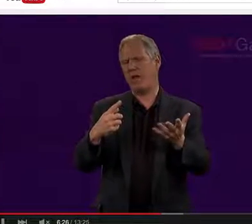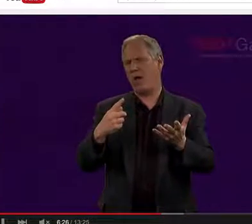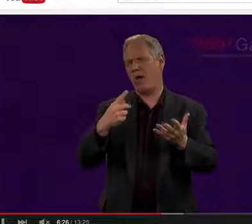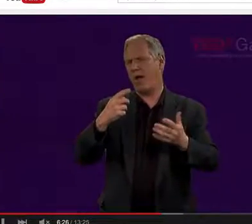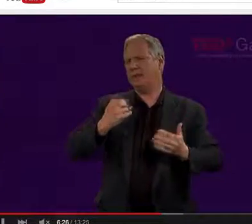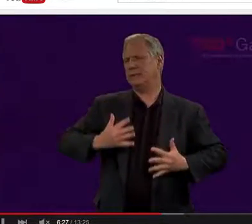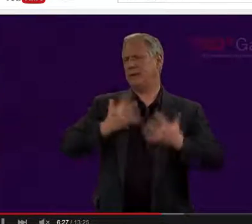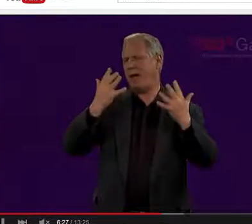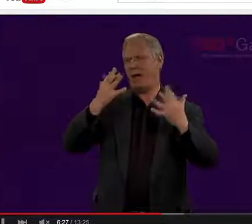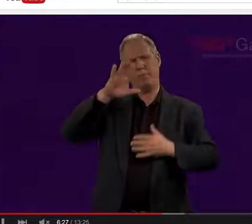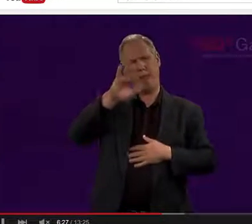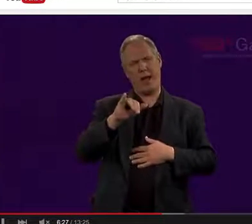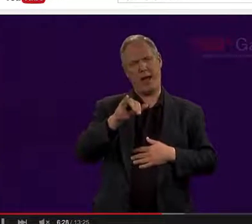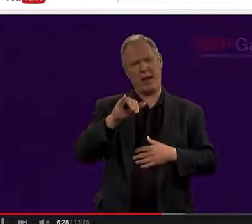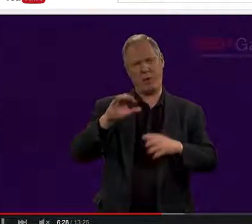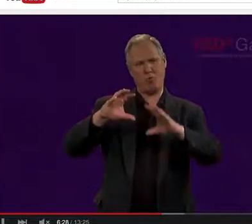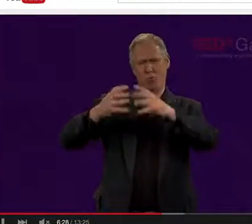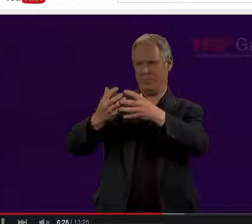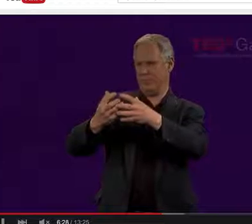We discussed